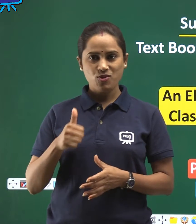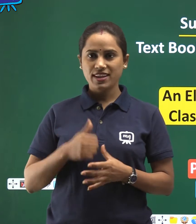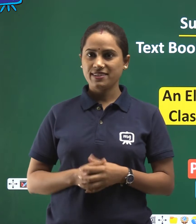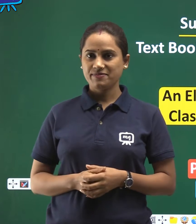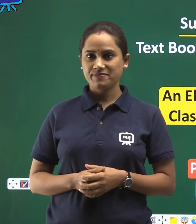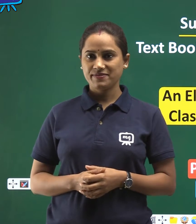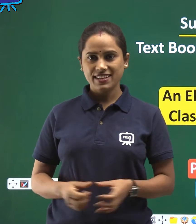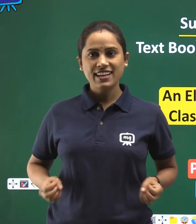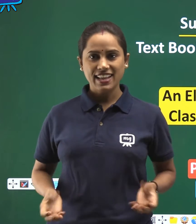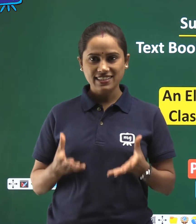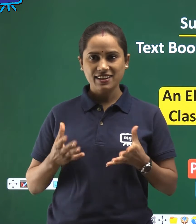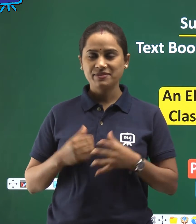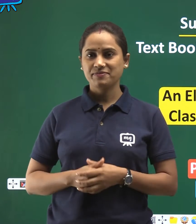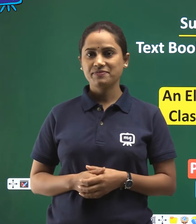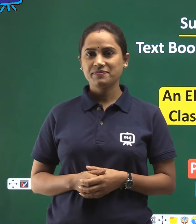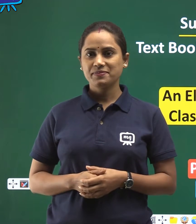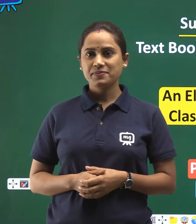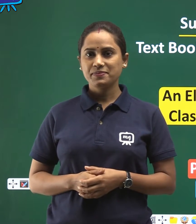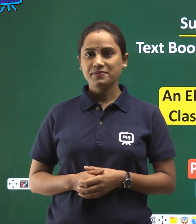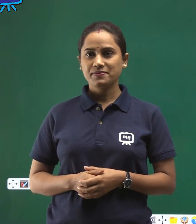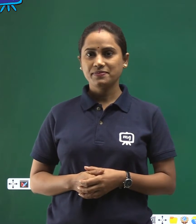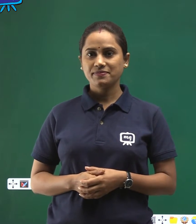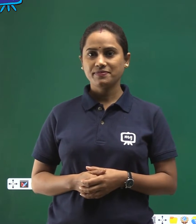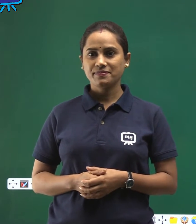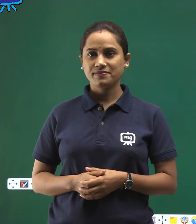Okay, let's start.